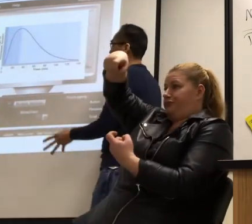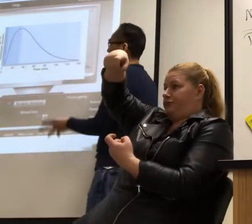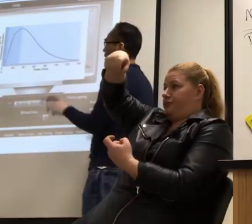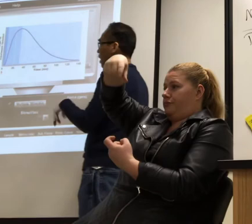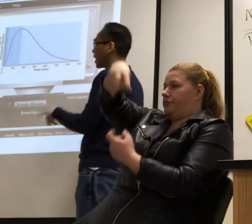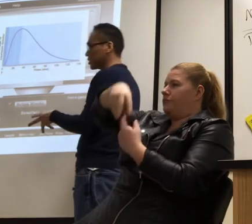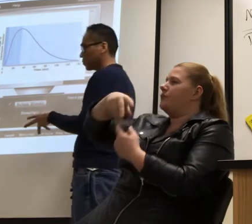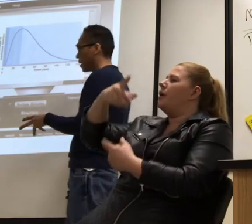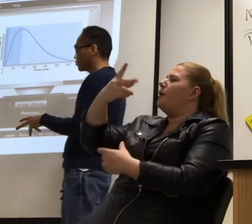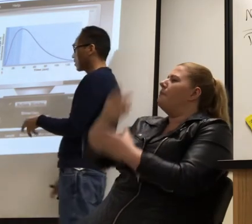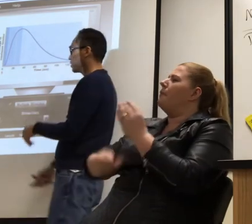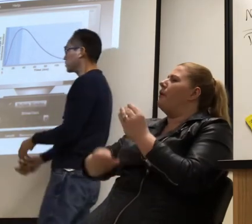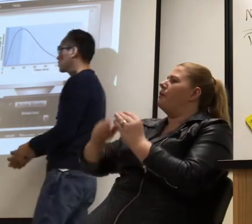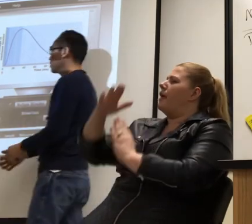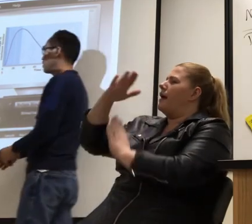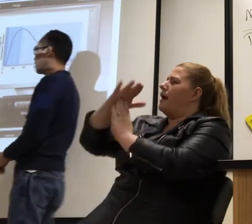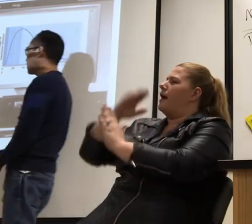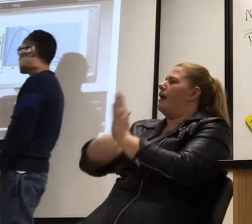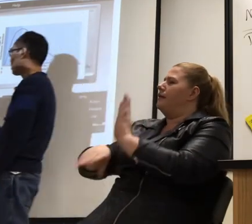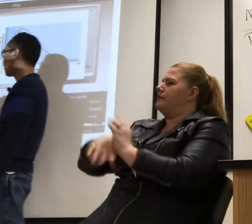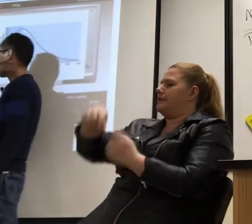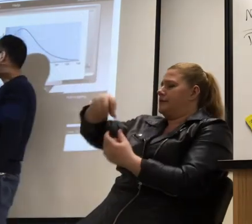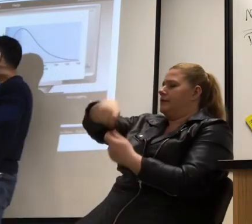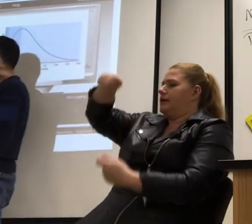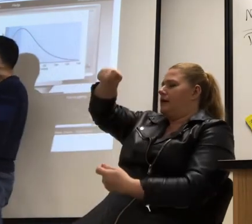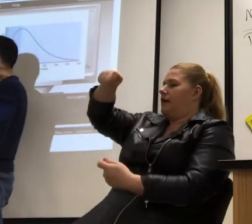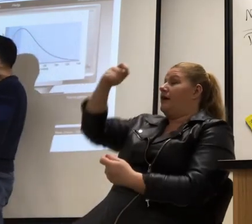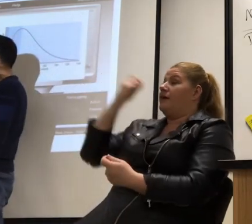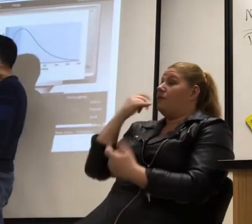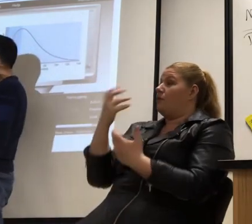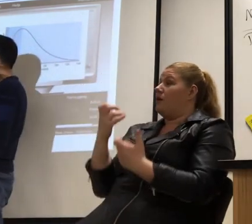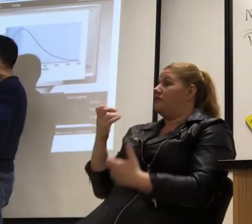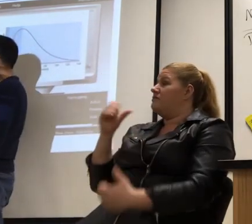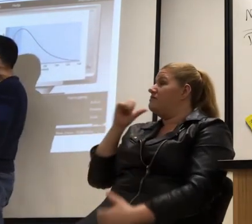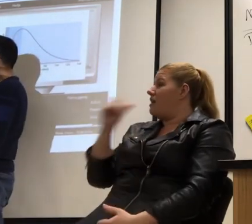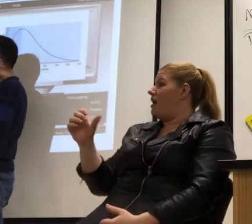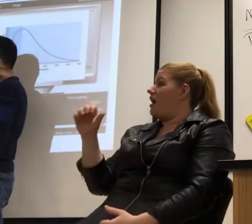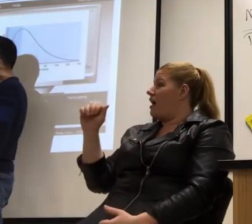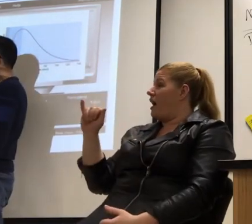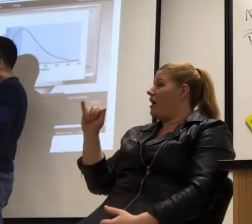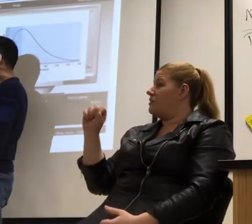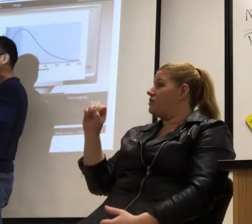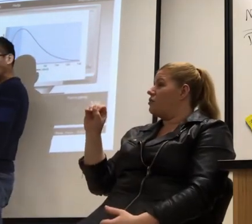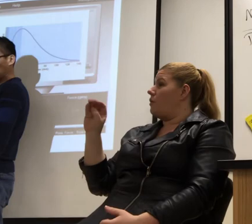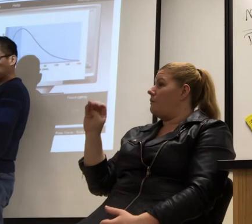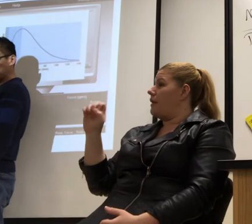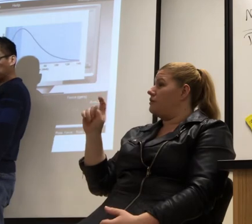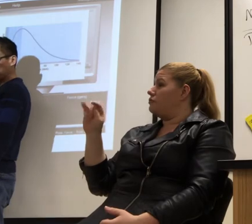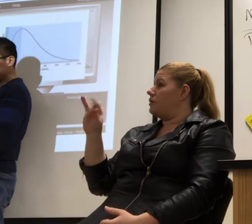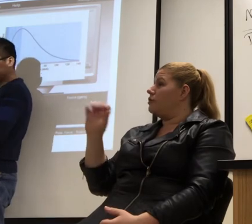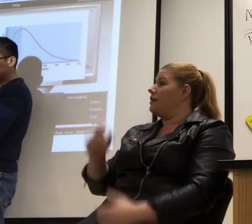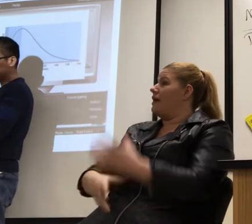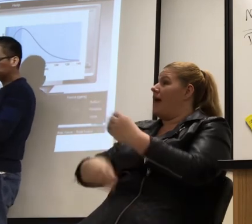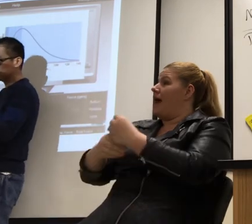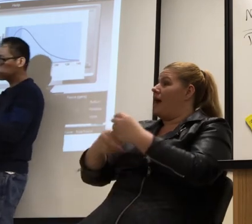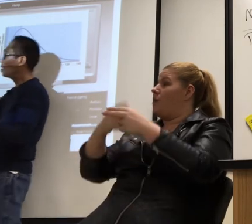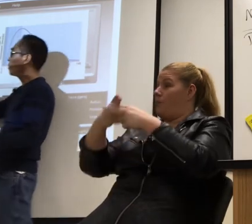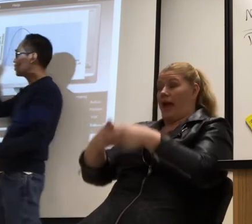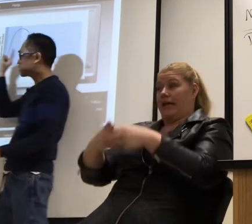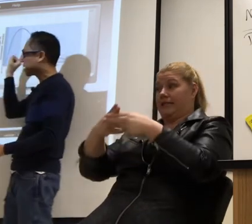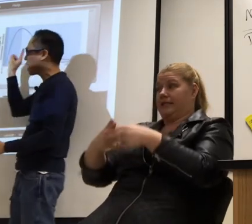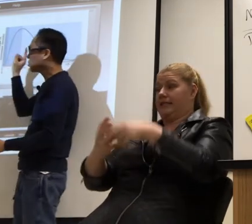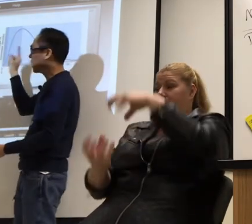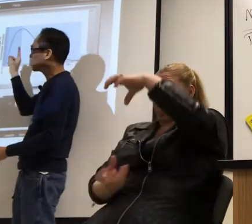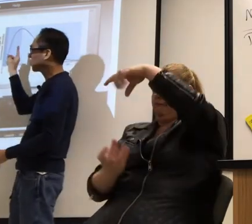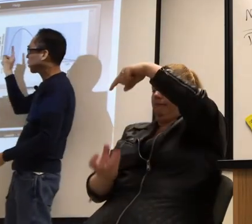do to make it not isometric is, instead of like hanging it anchored, you could put a weight on the other end, and you'll do that too.